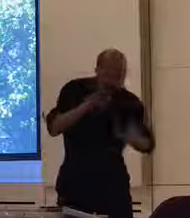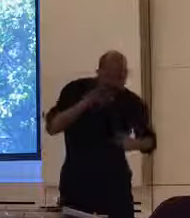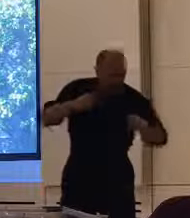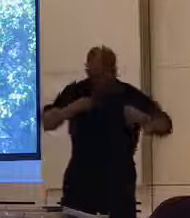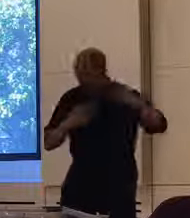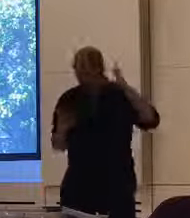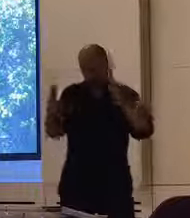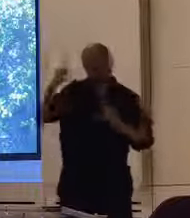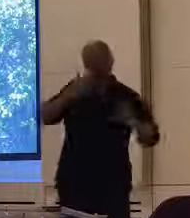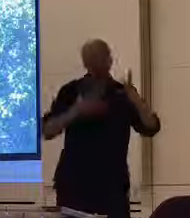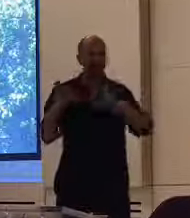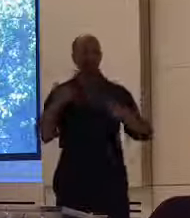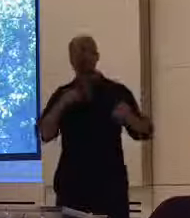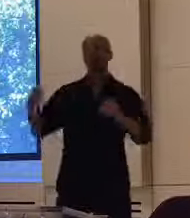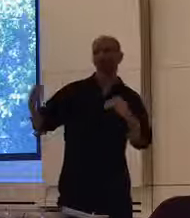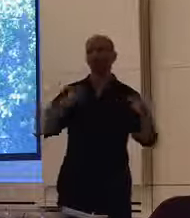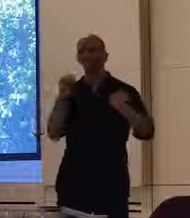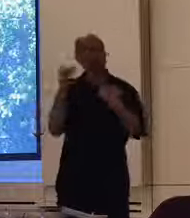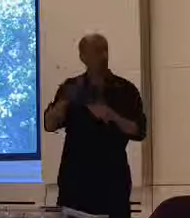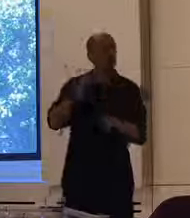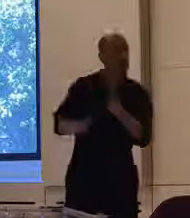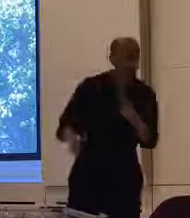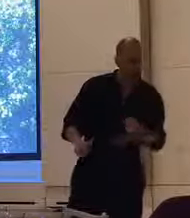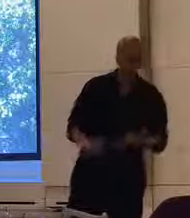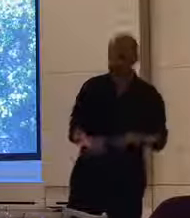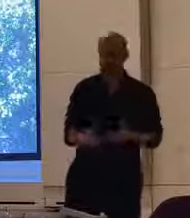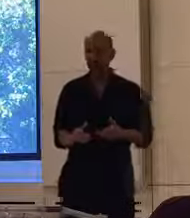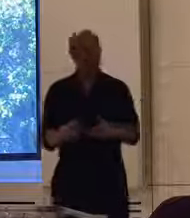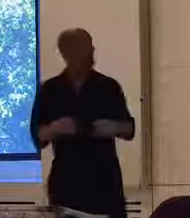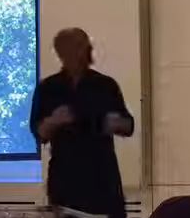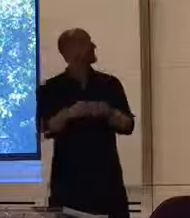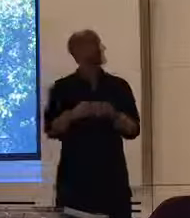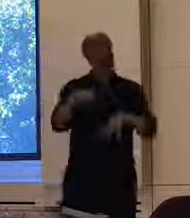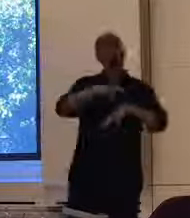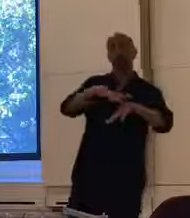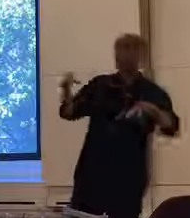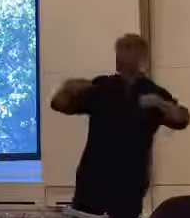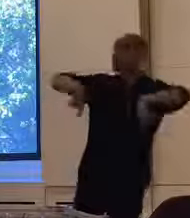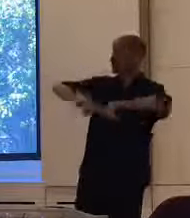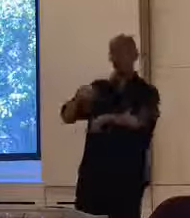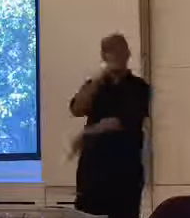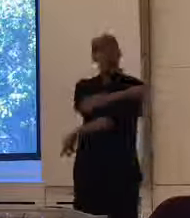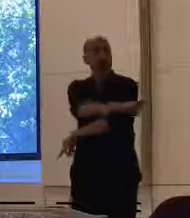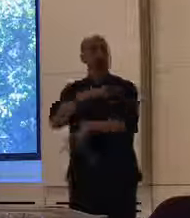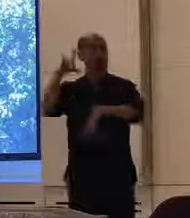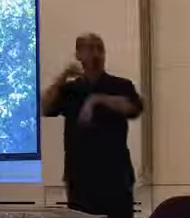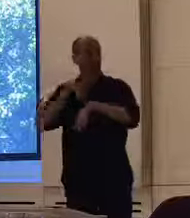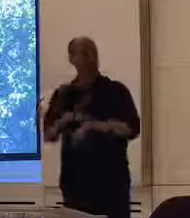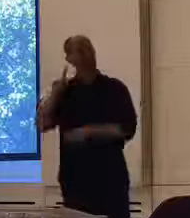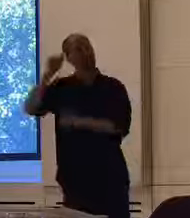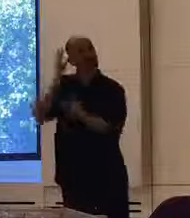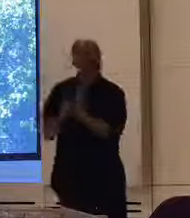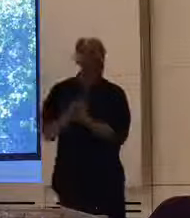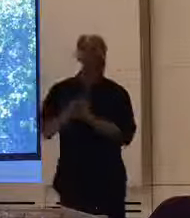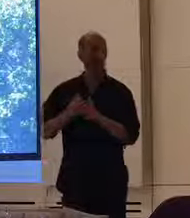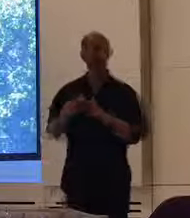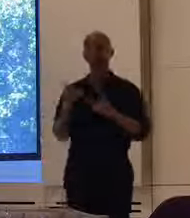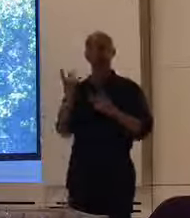Should I speak? Can they hear me? And they're very torn and they don't know what to do. A lot of the professionals,